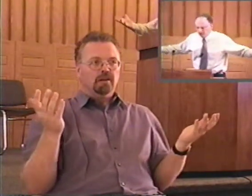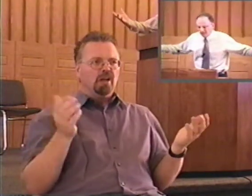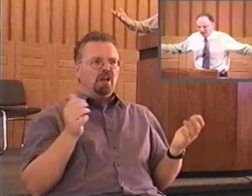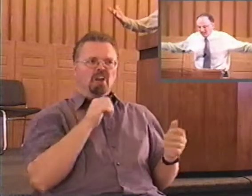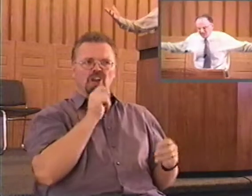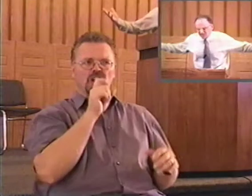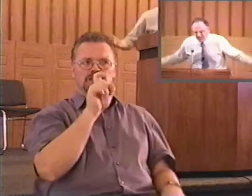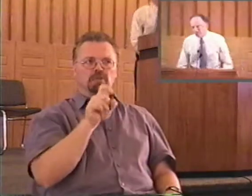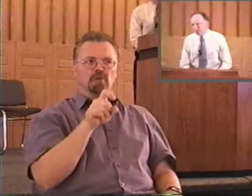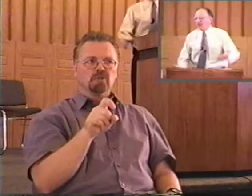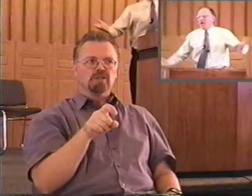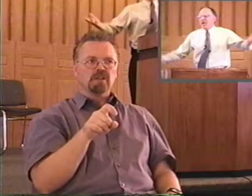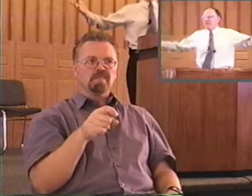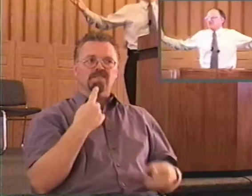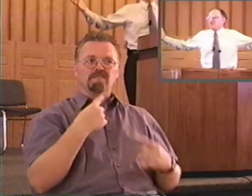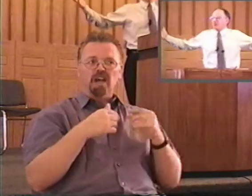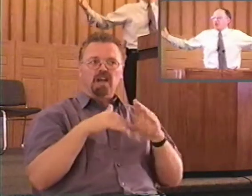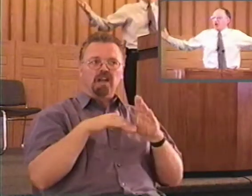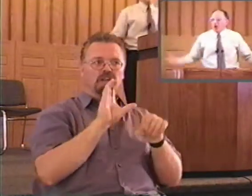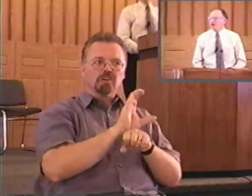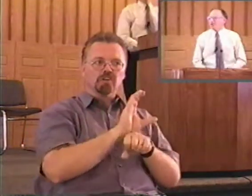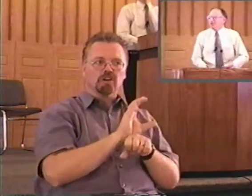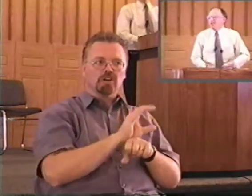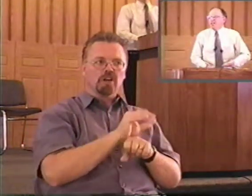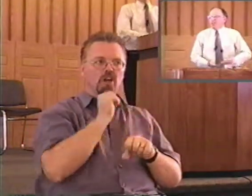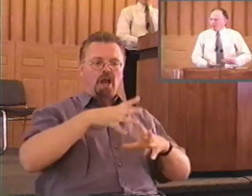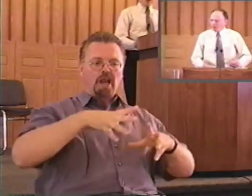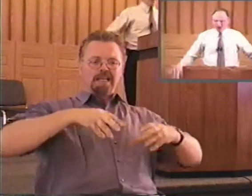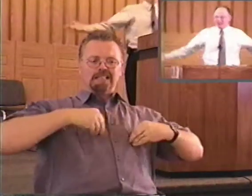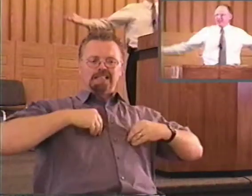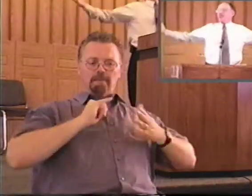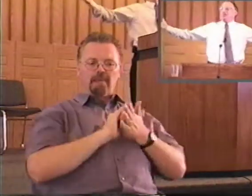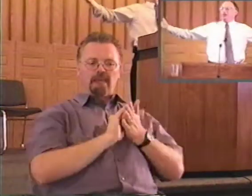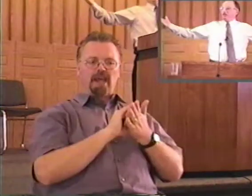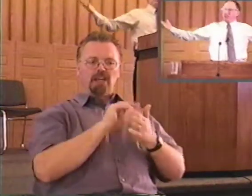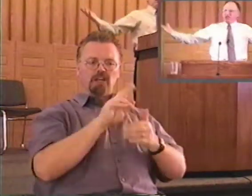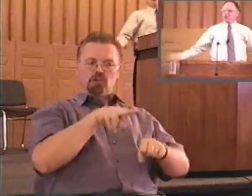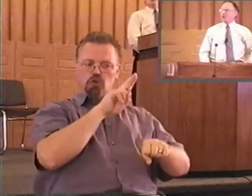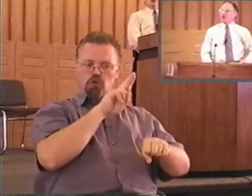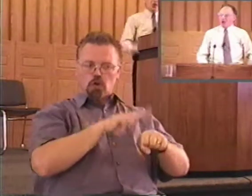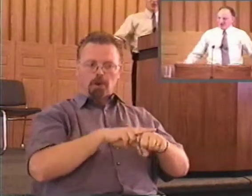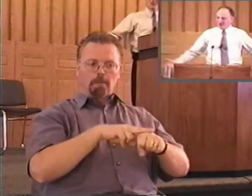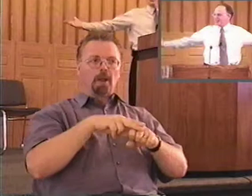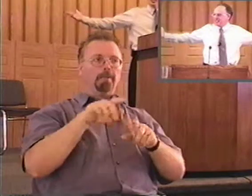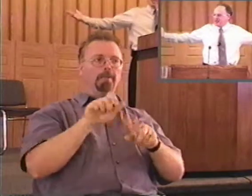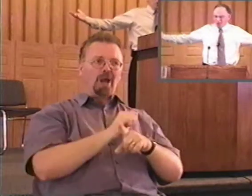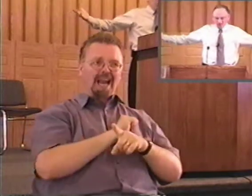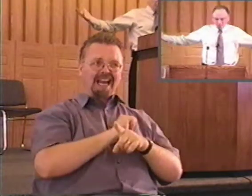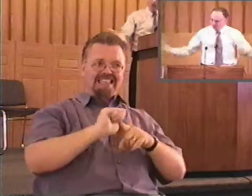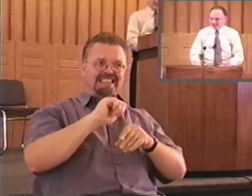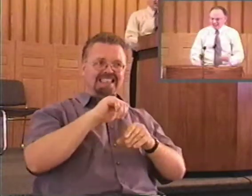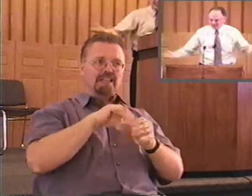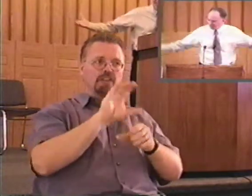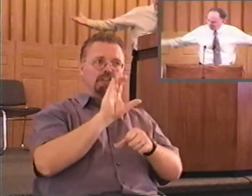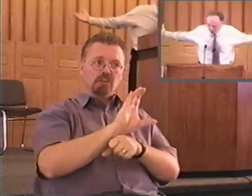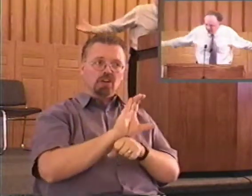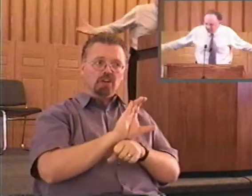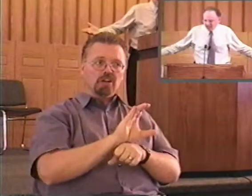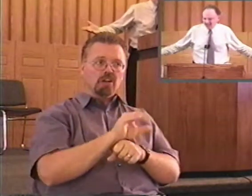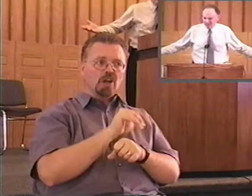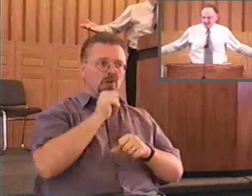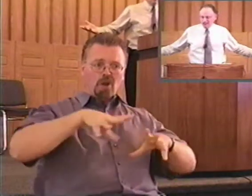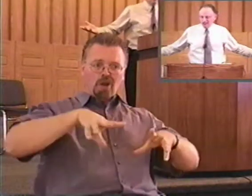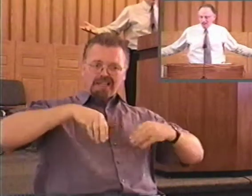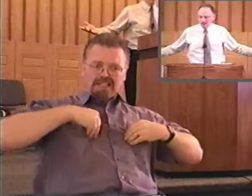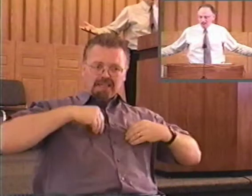not supposed to accept that as common practice within the church. We don't